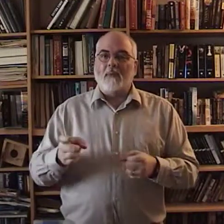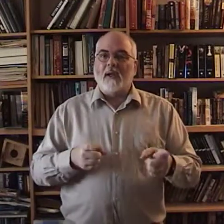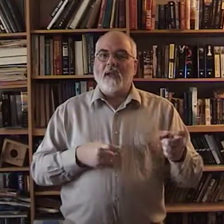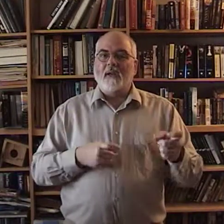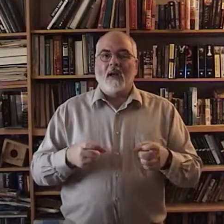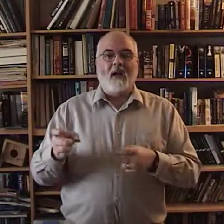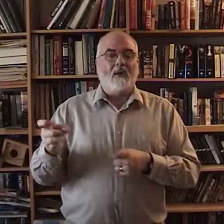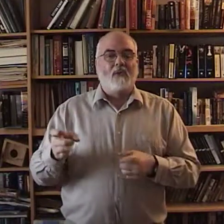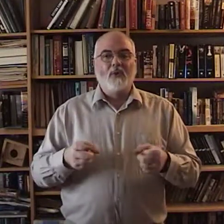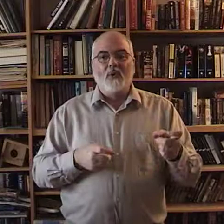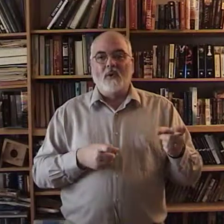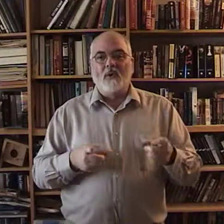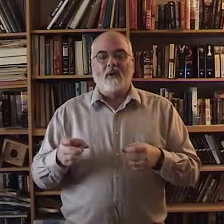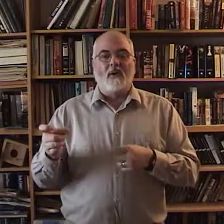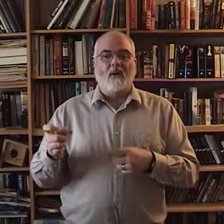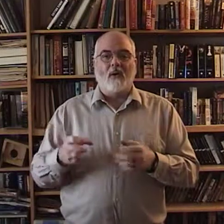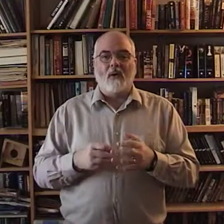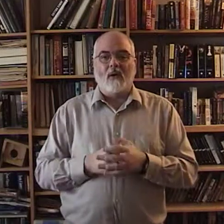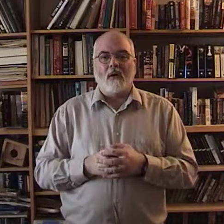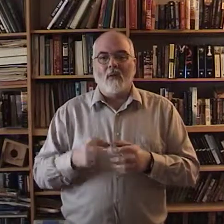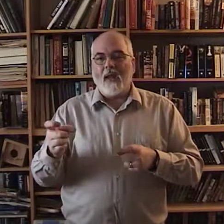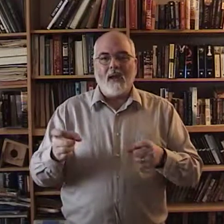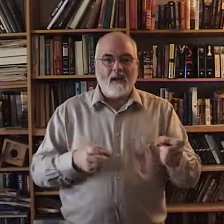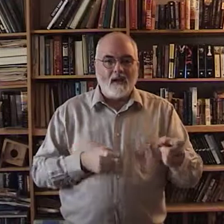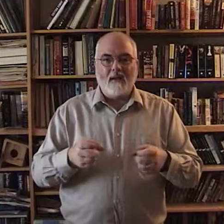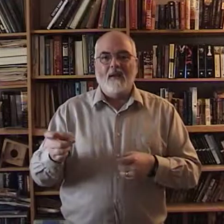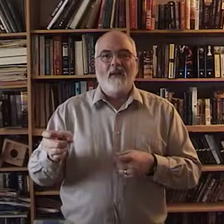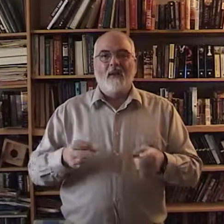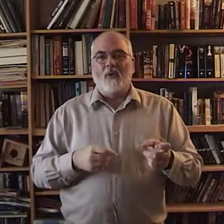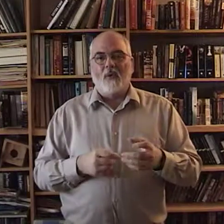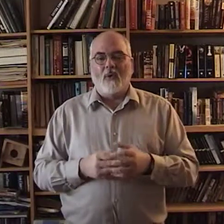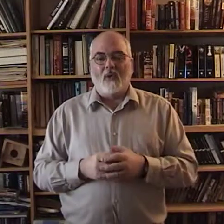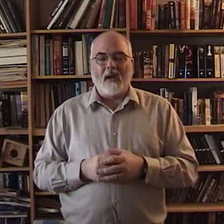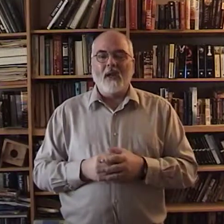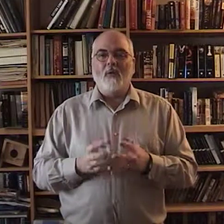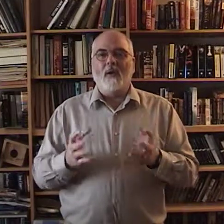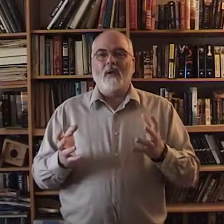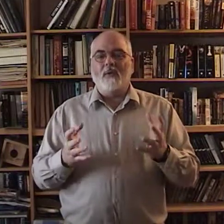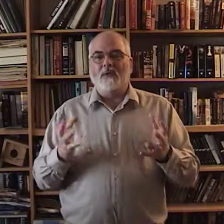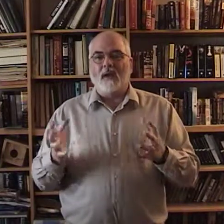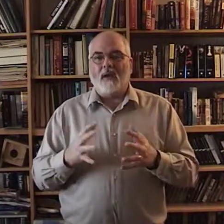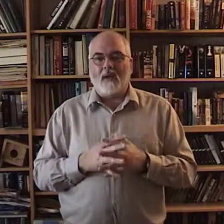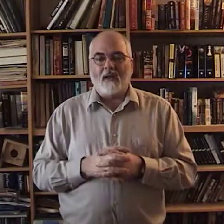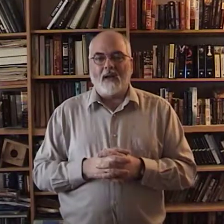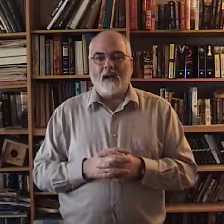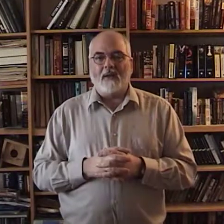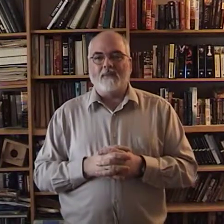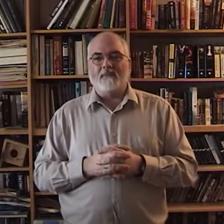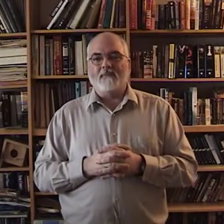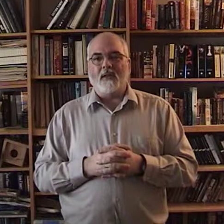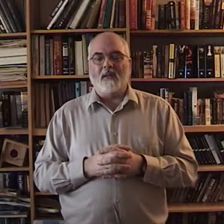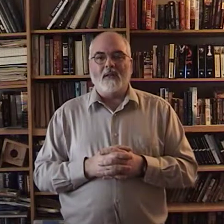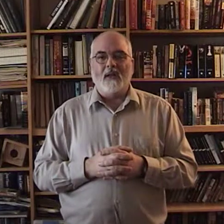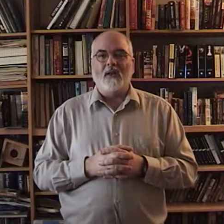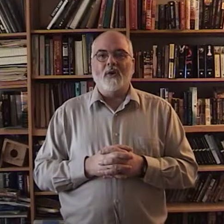be rule or rein or any one of those kind of in